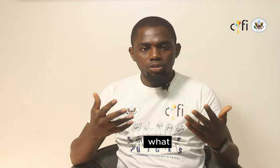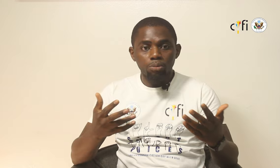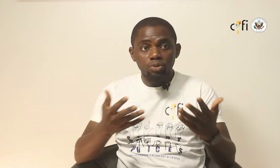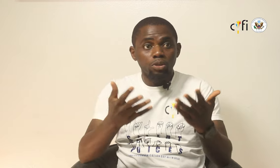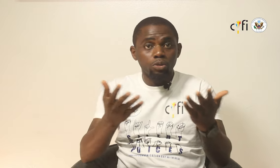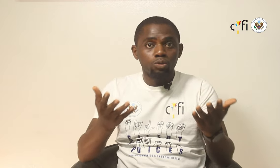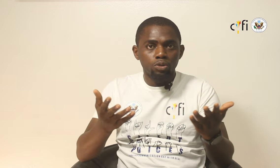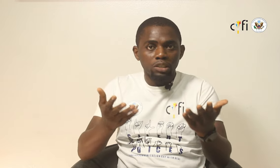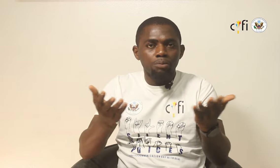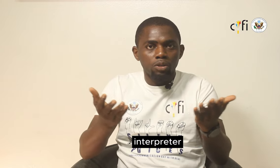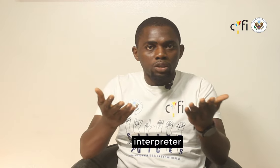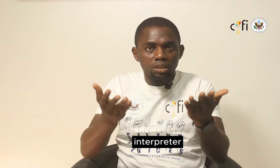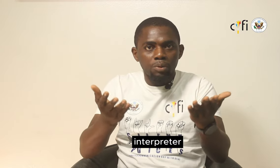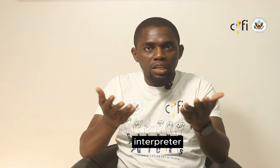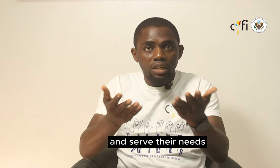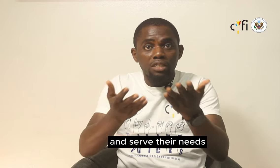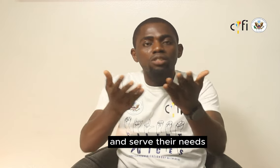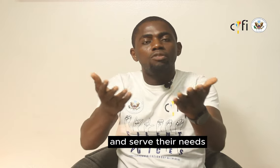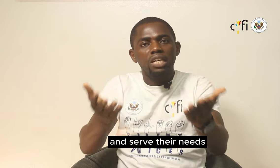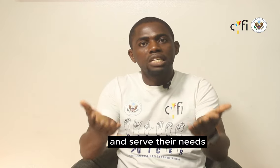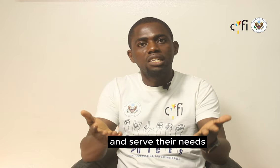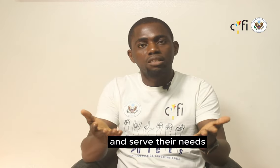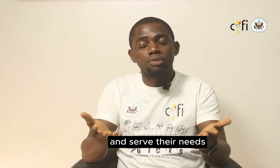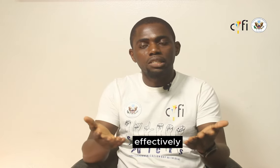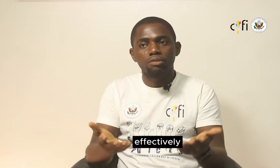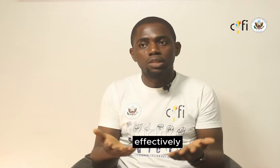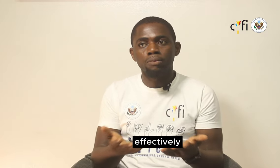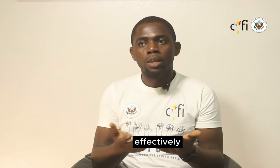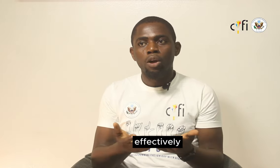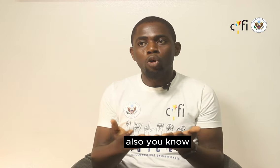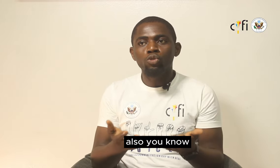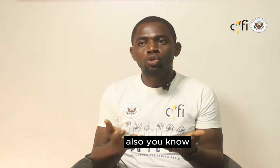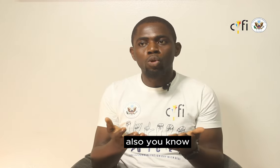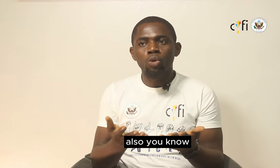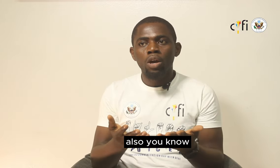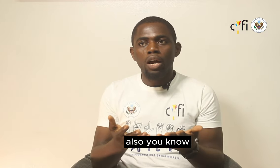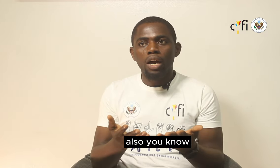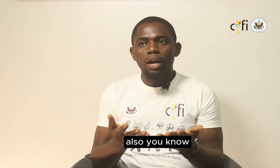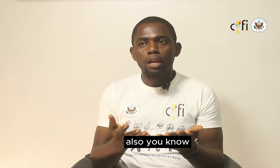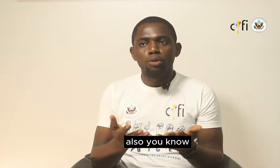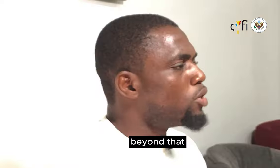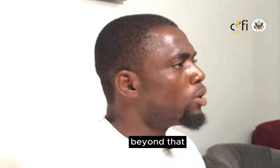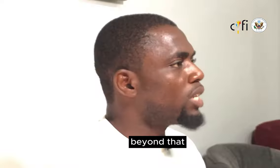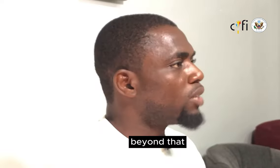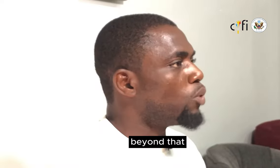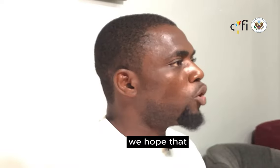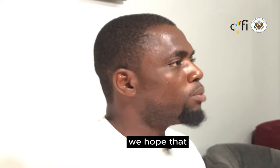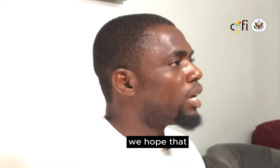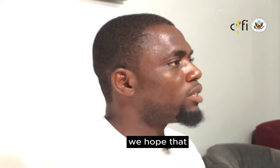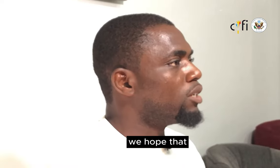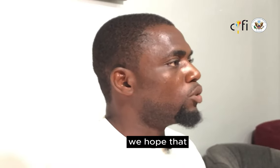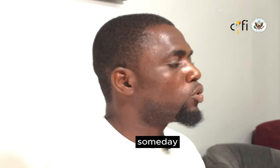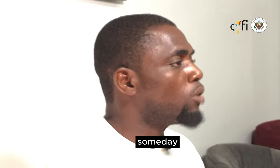some of you interpret and serve their needs effectively. Also beyond that, we hope that